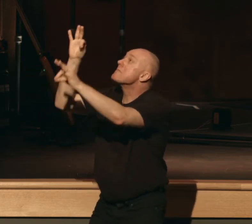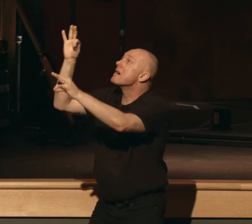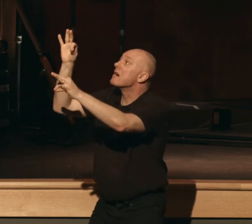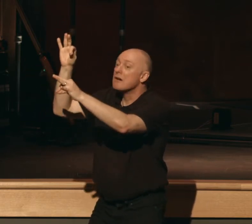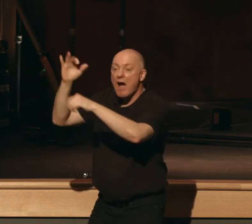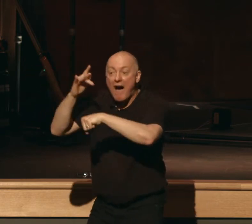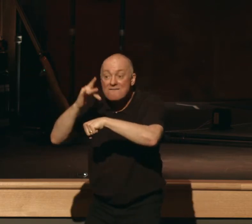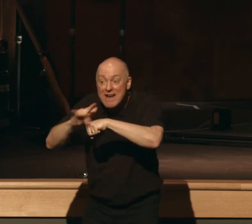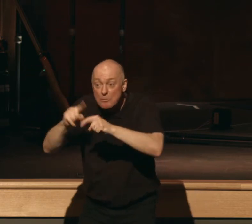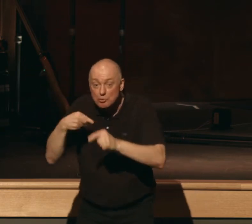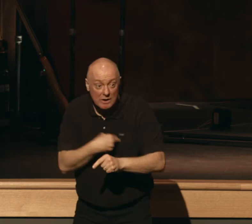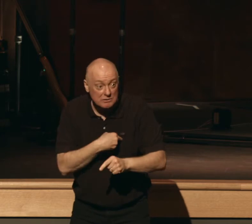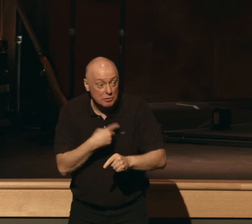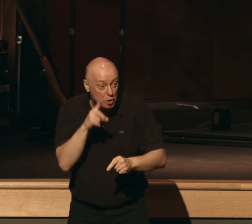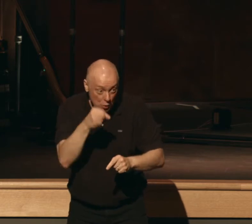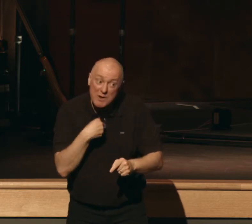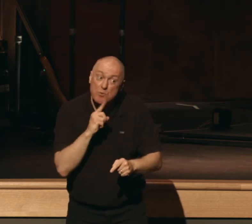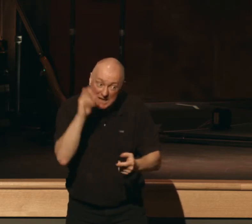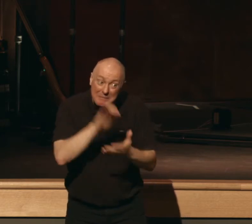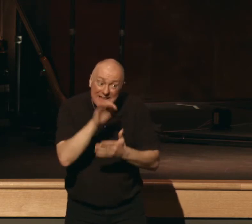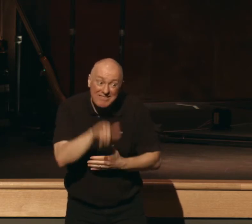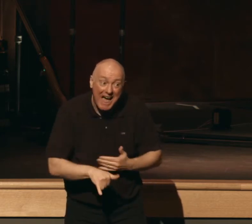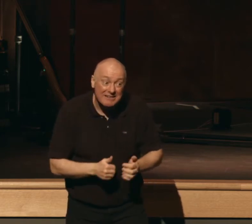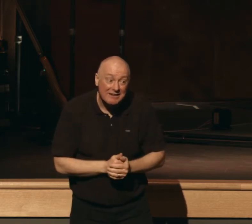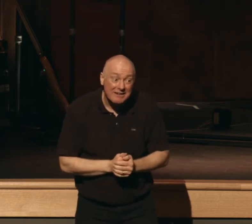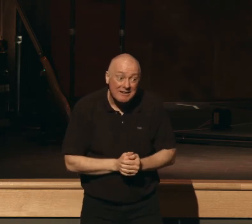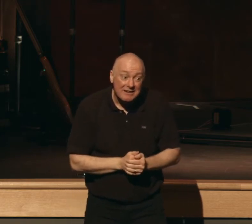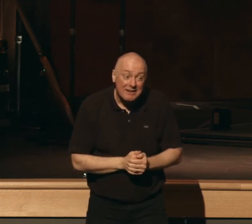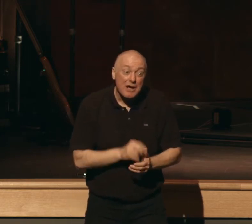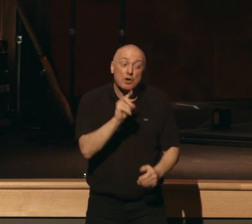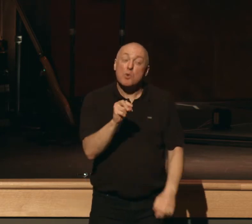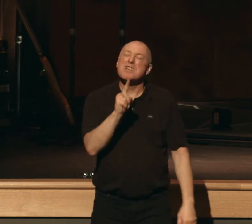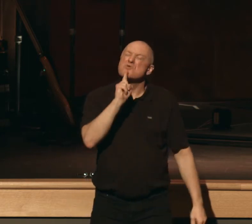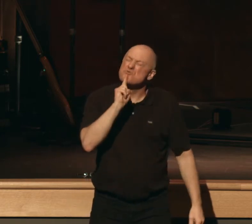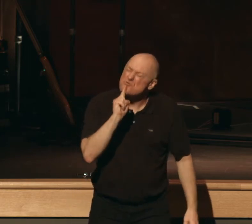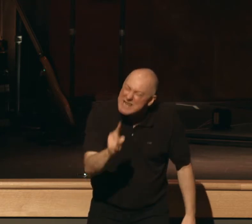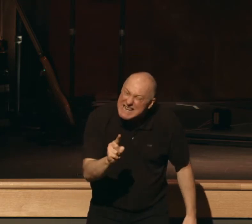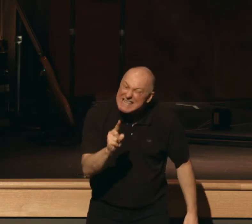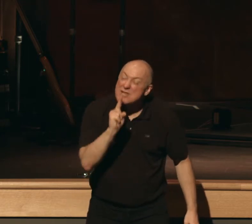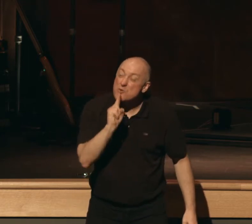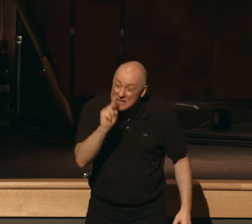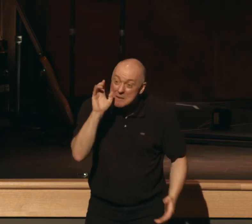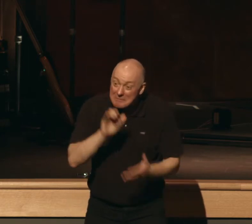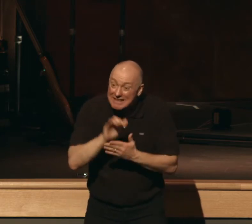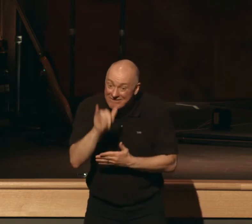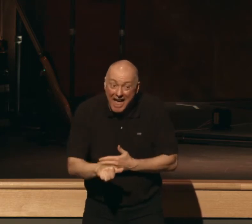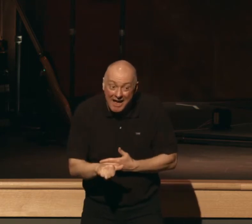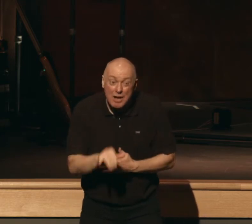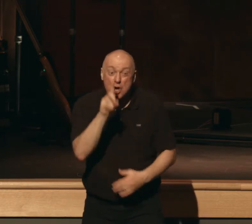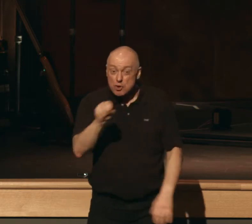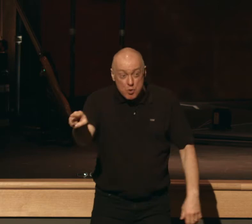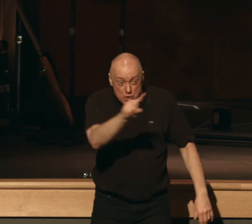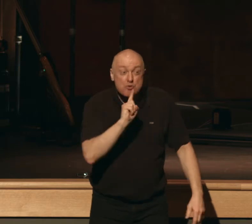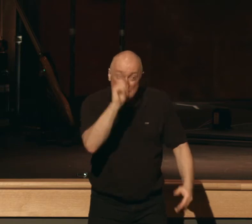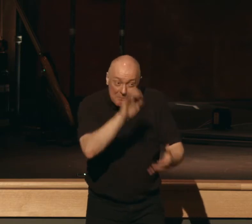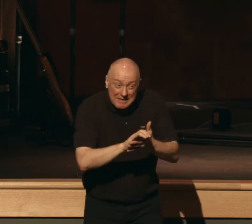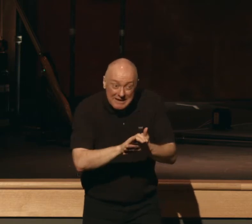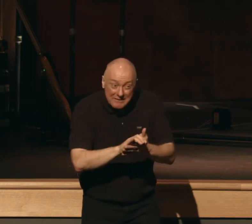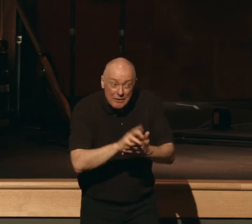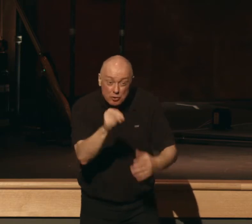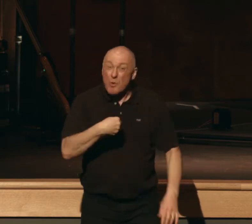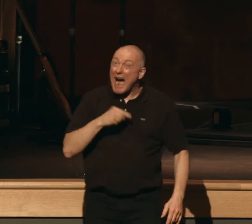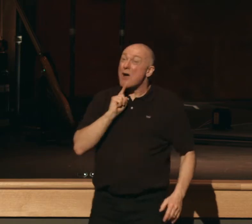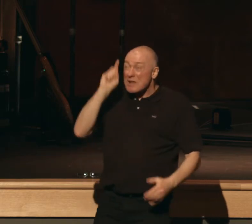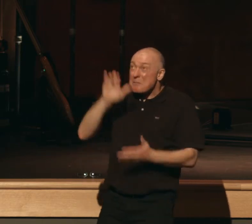Spirit is available to us? I mean, do we really believe that? Do you really believe that? Do I